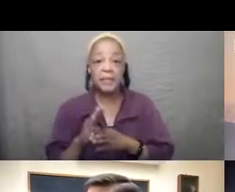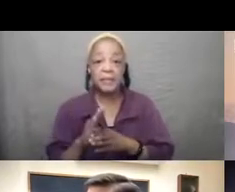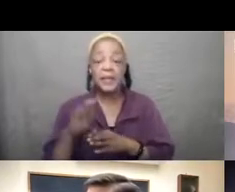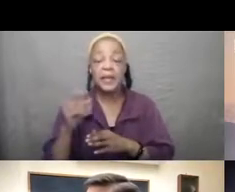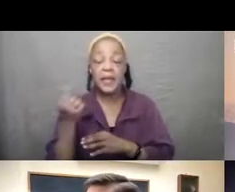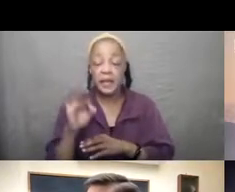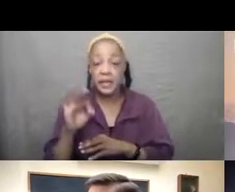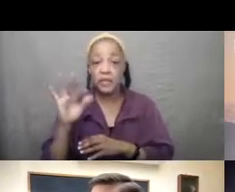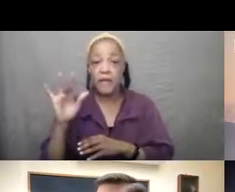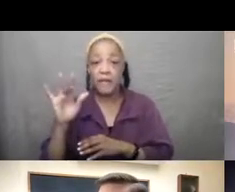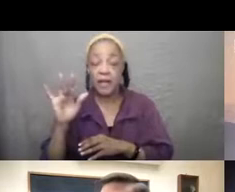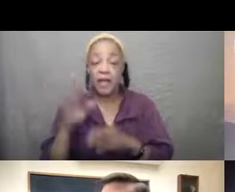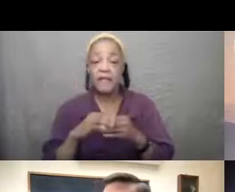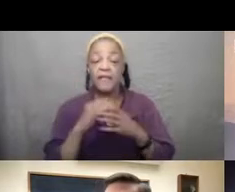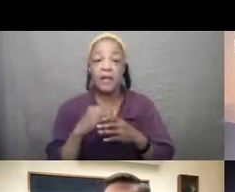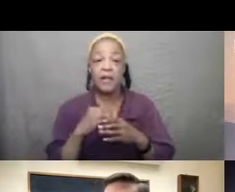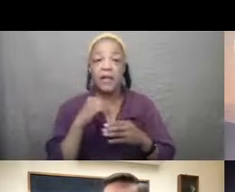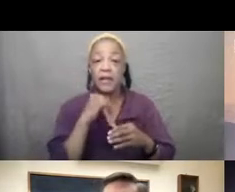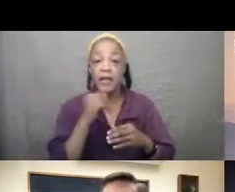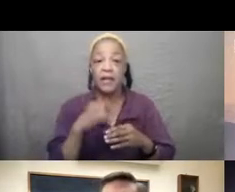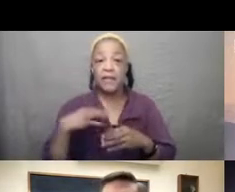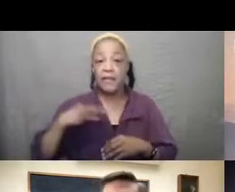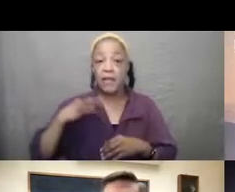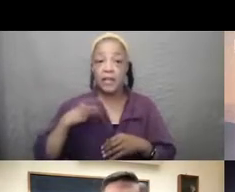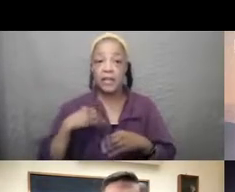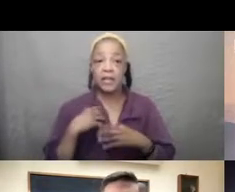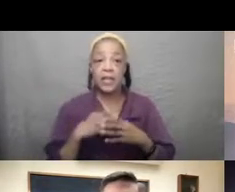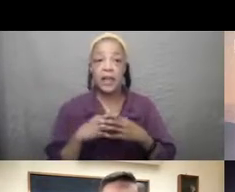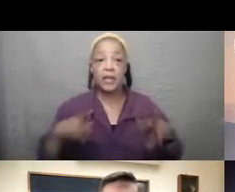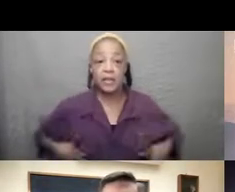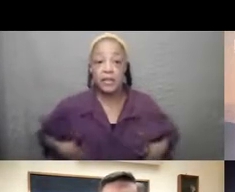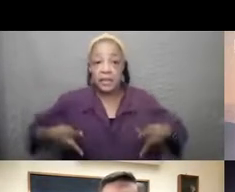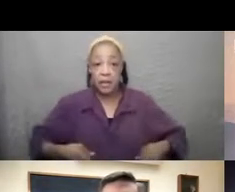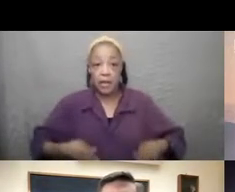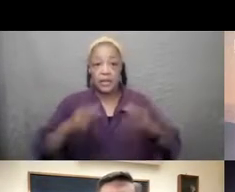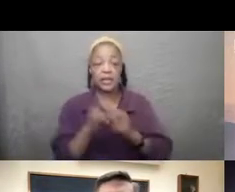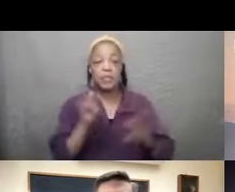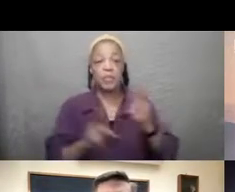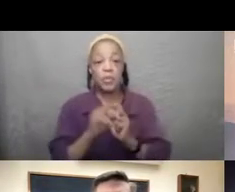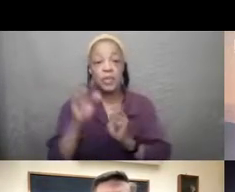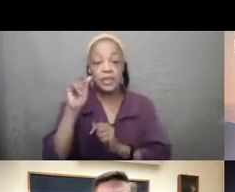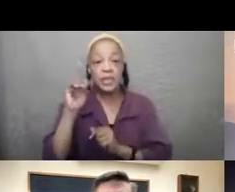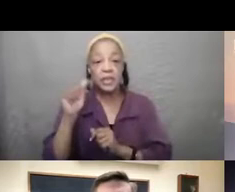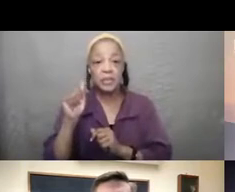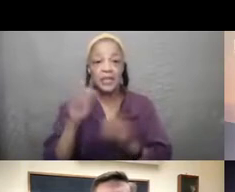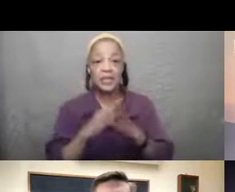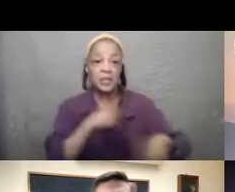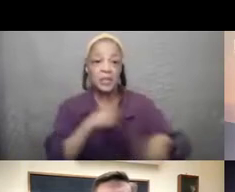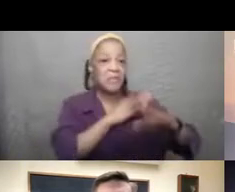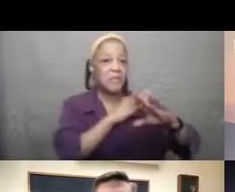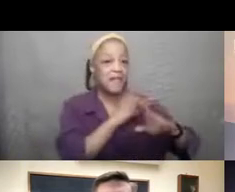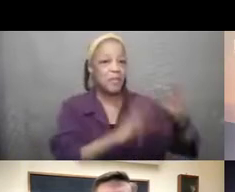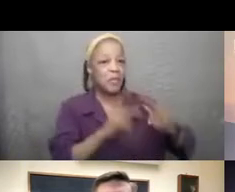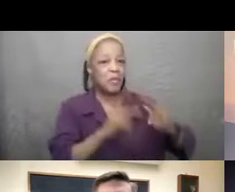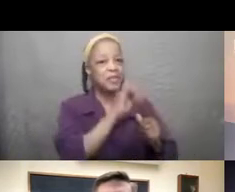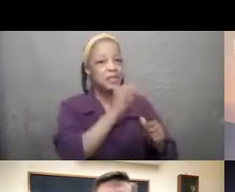involuntary institutionalization and sterilization of people with disabilities, specifically to move procreation, to prevent procreation by